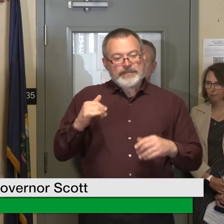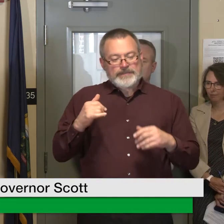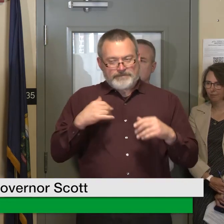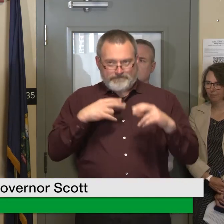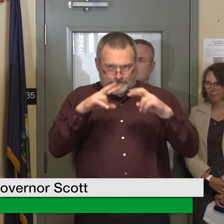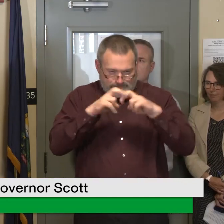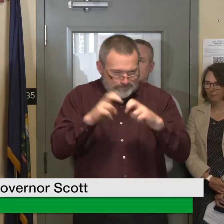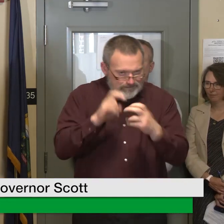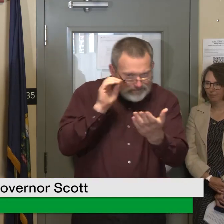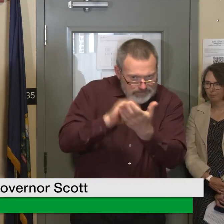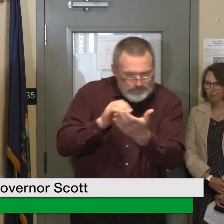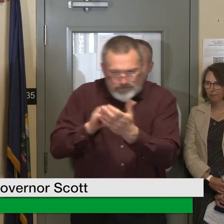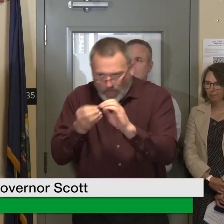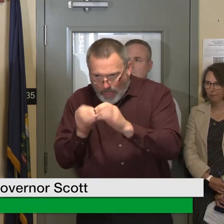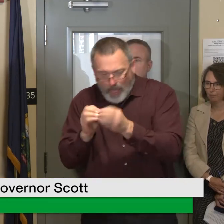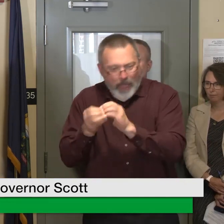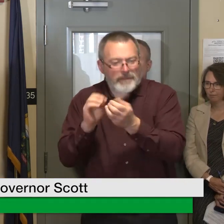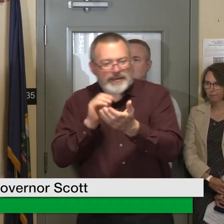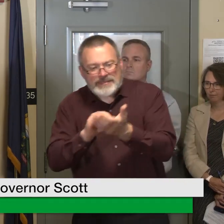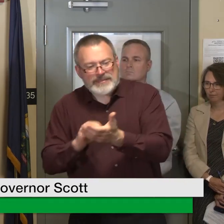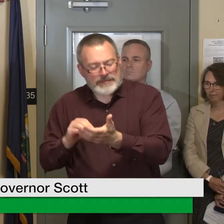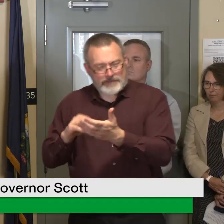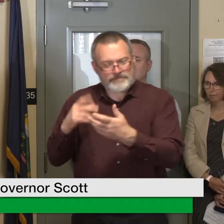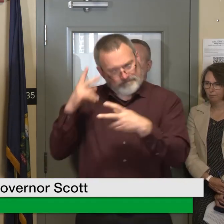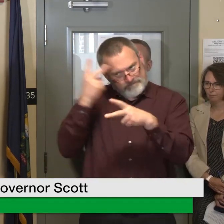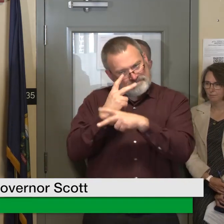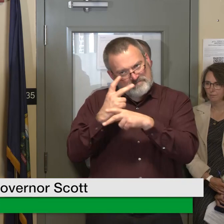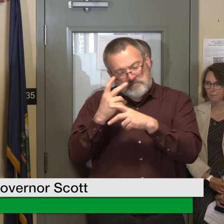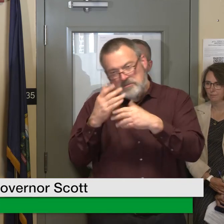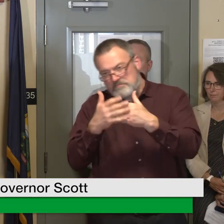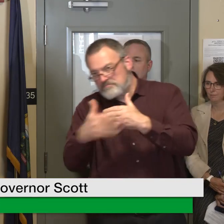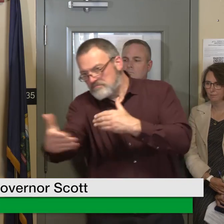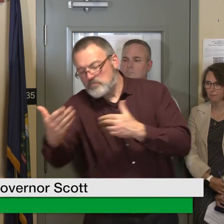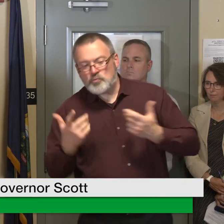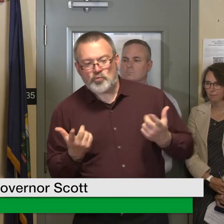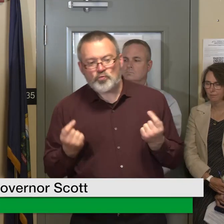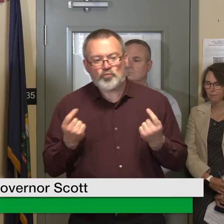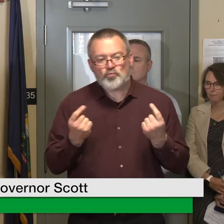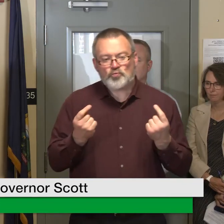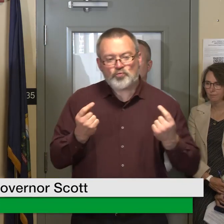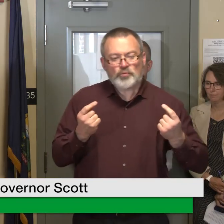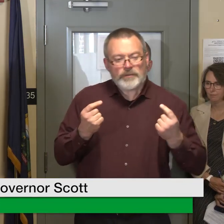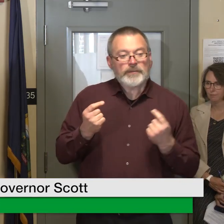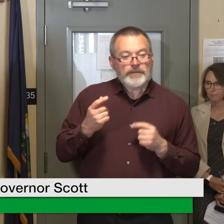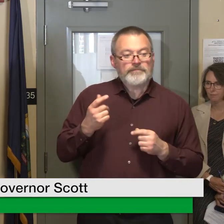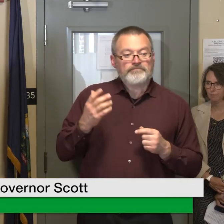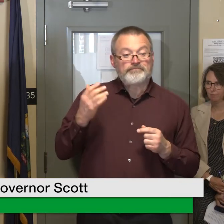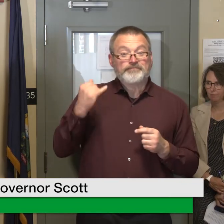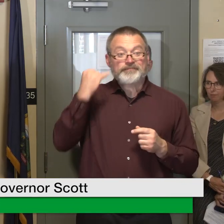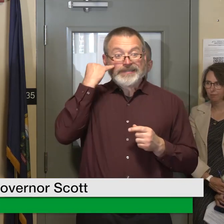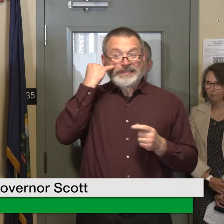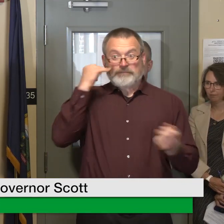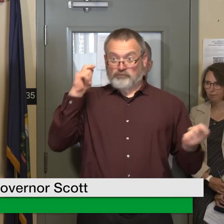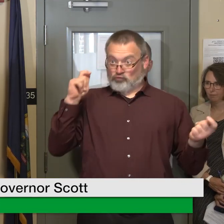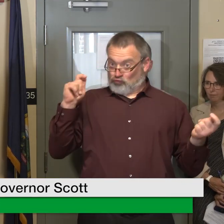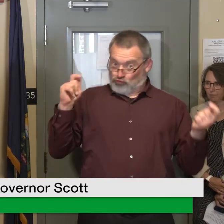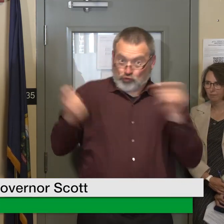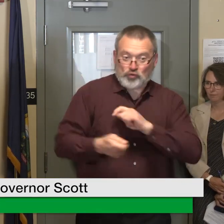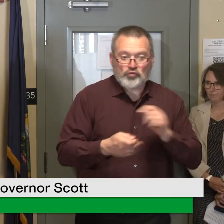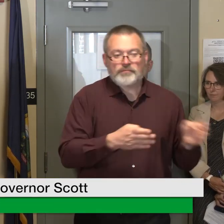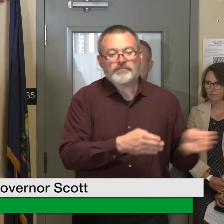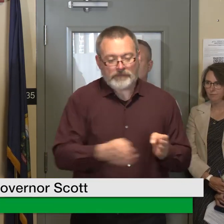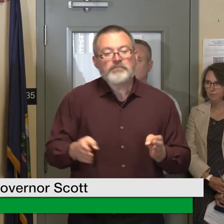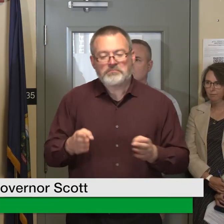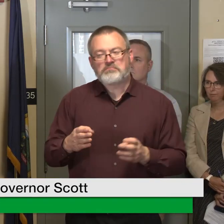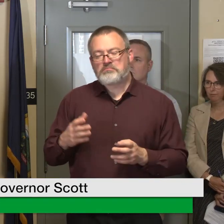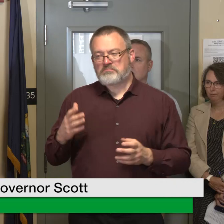tells us about long-term trends, and we'll ultimately consider if there are changes needed in our management approach. But a